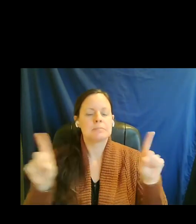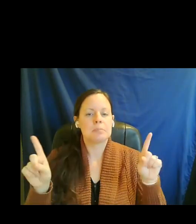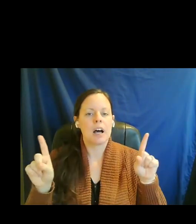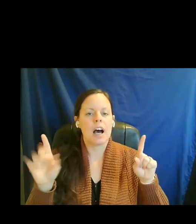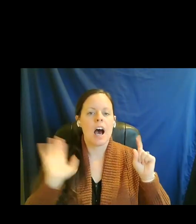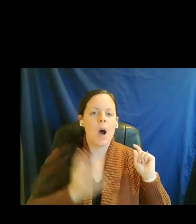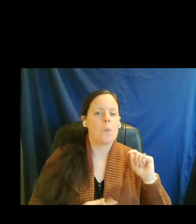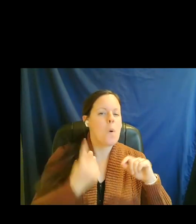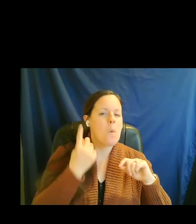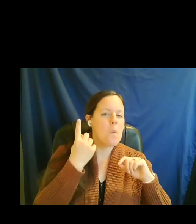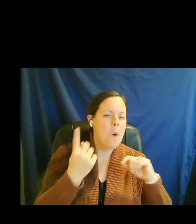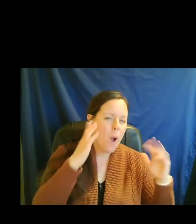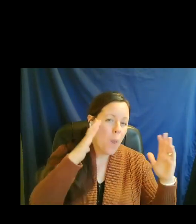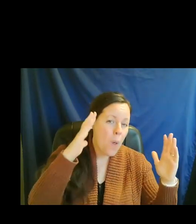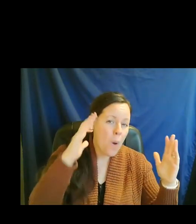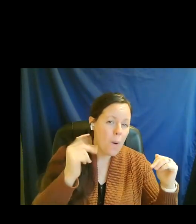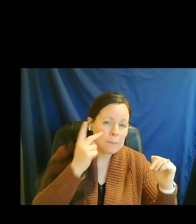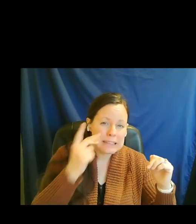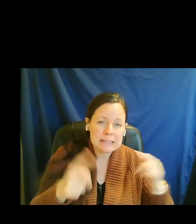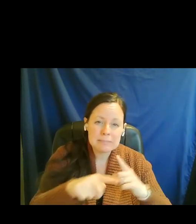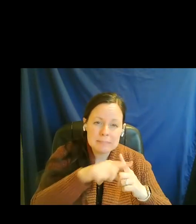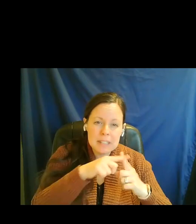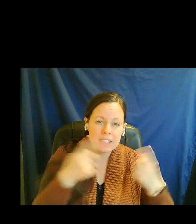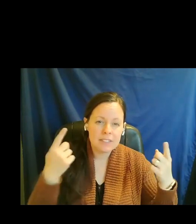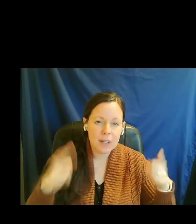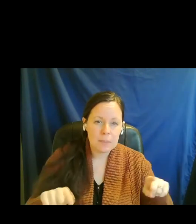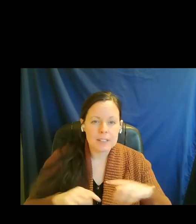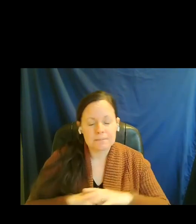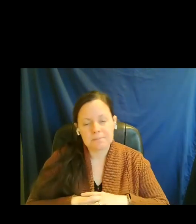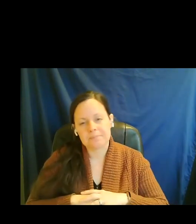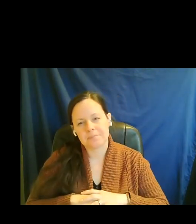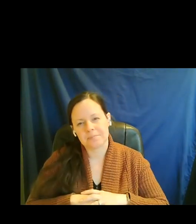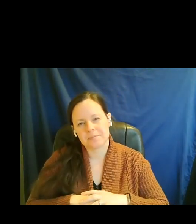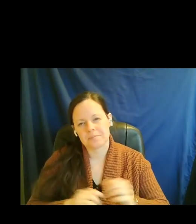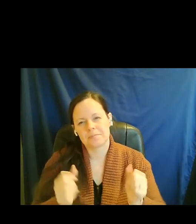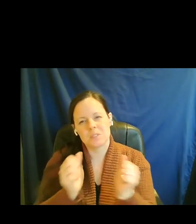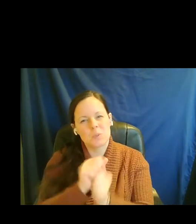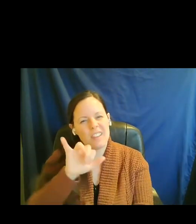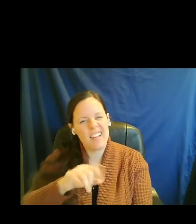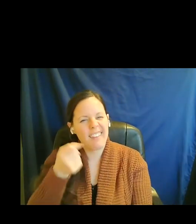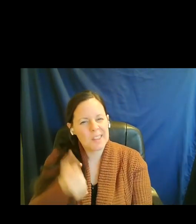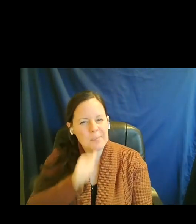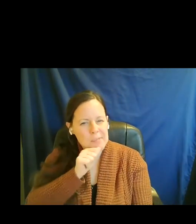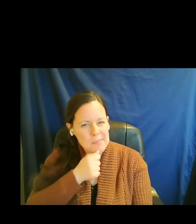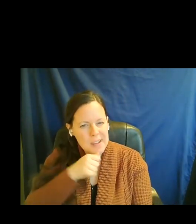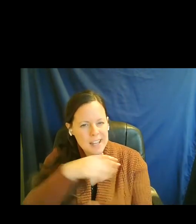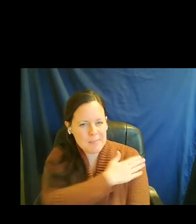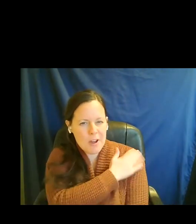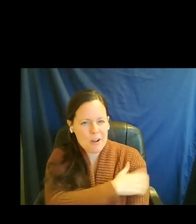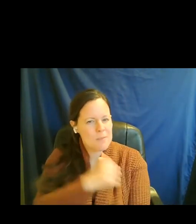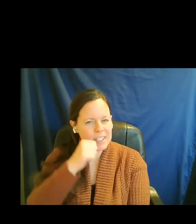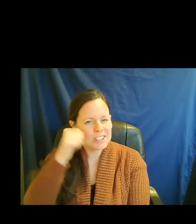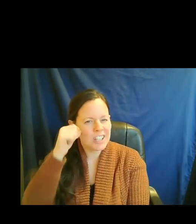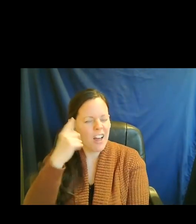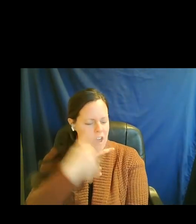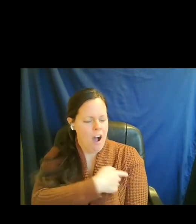glimmer of hope that we see something positive happen. I was even with that little pain in my arm yesterday, I thought this is a tangible sign